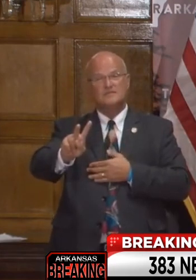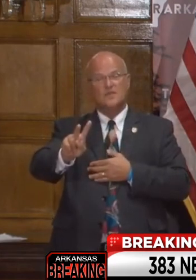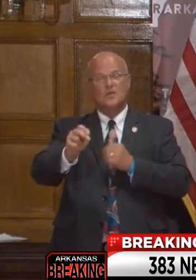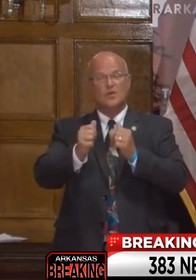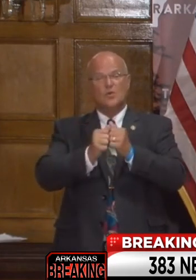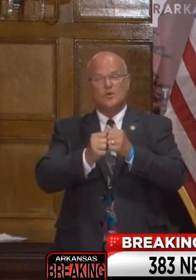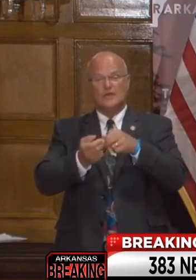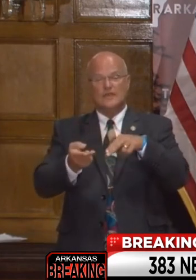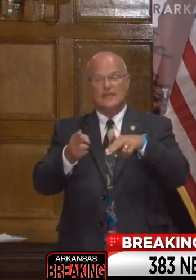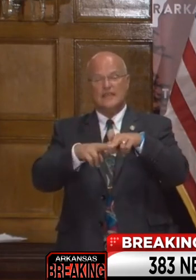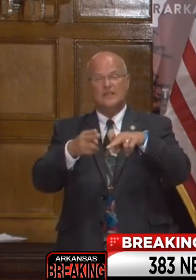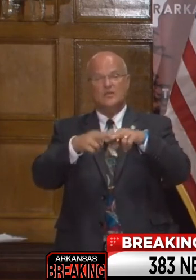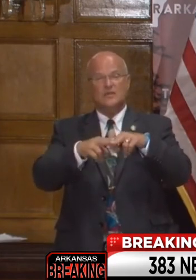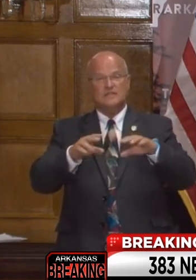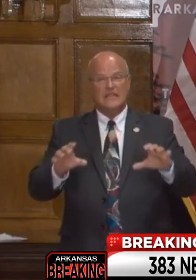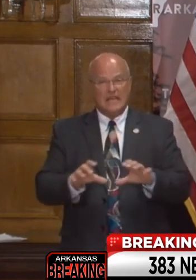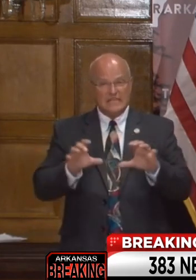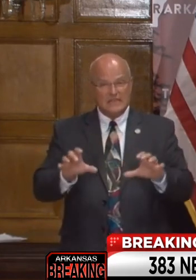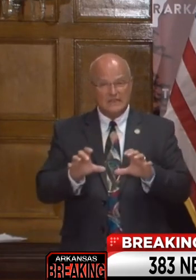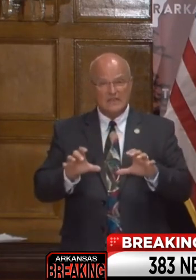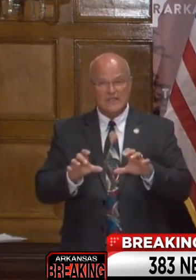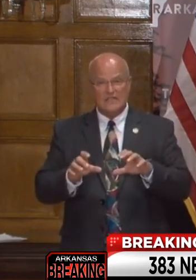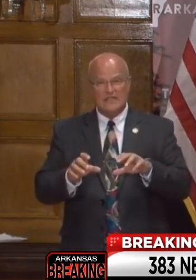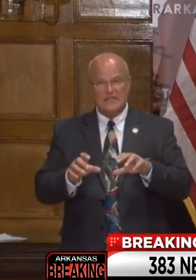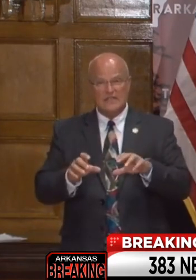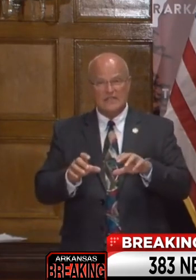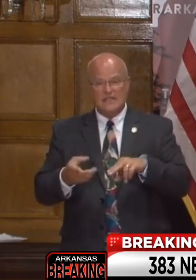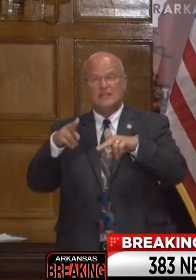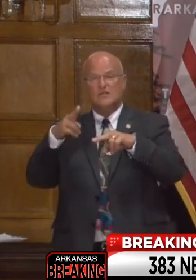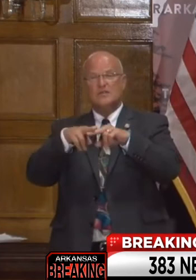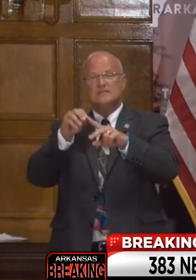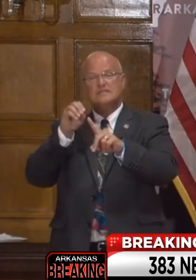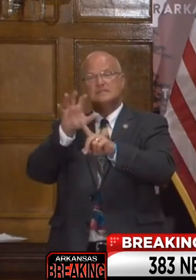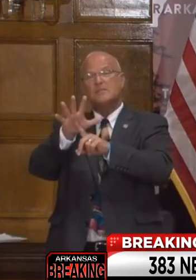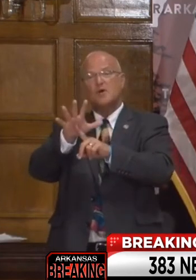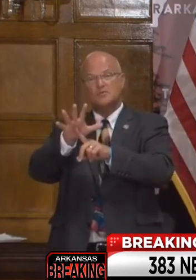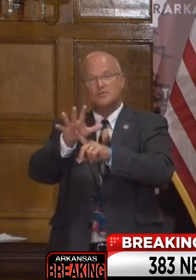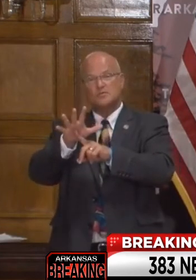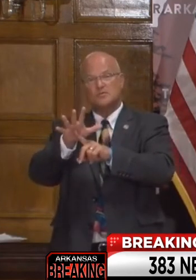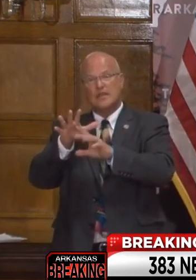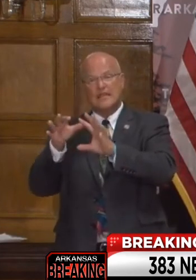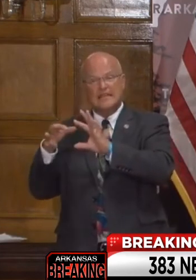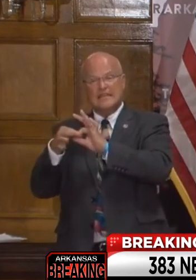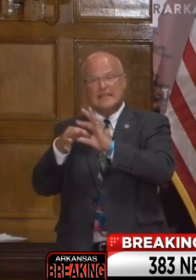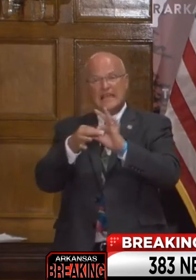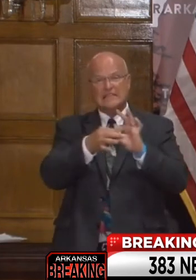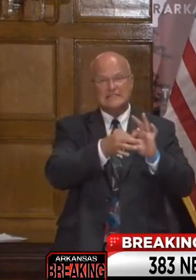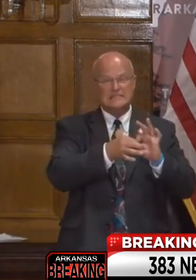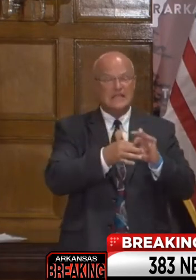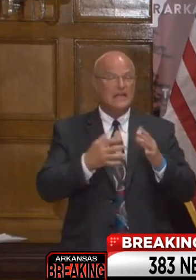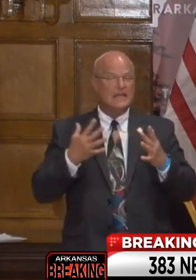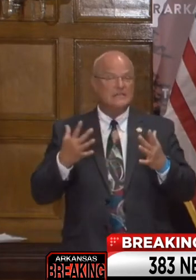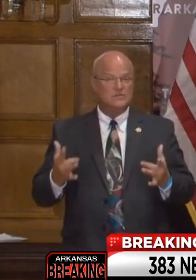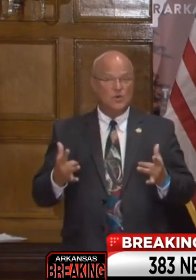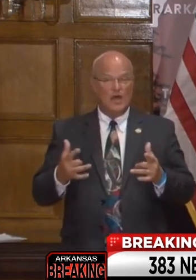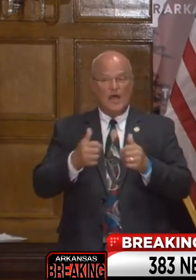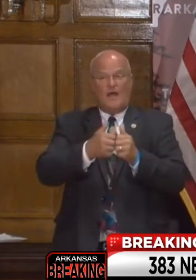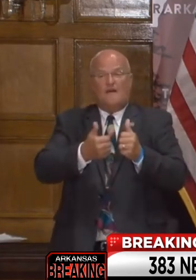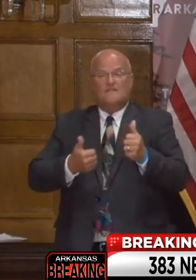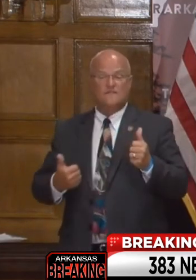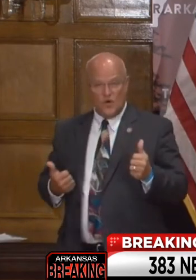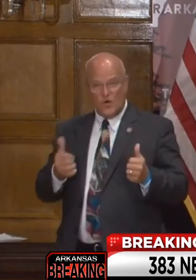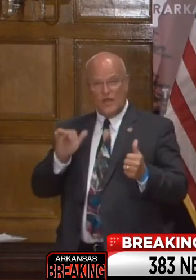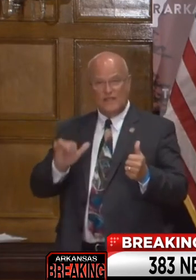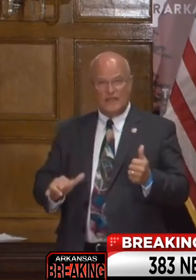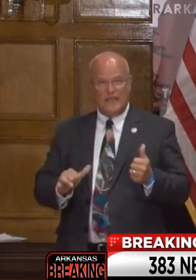With increased activity, there is always increased exposure and connections, and that's why you avoid